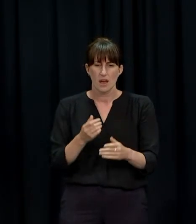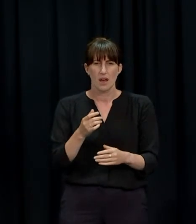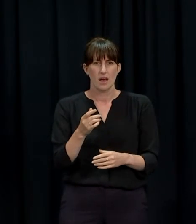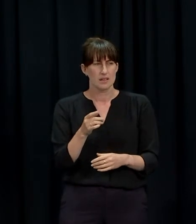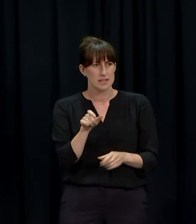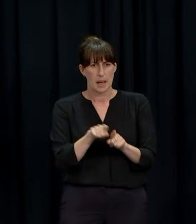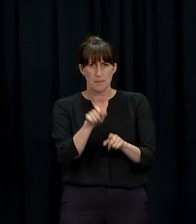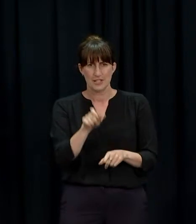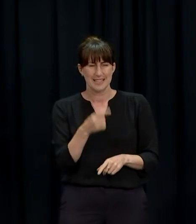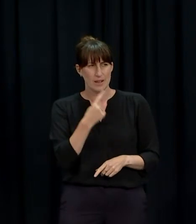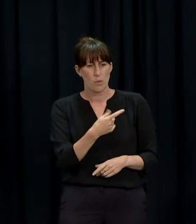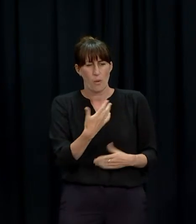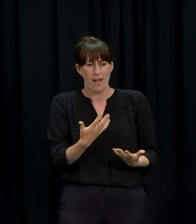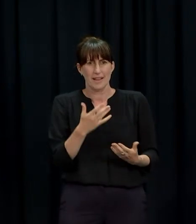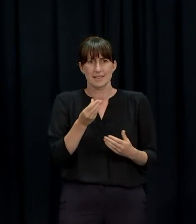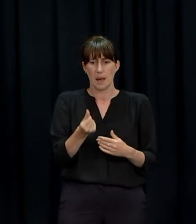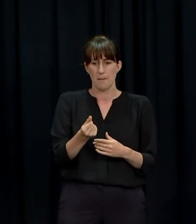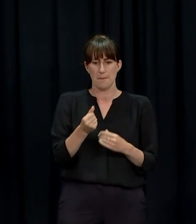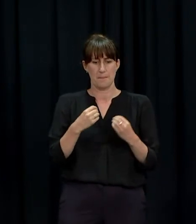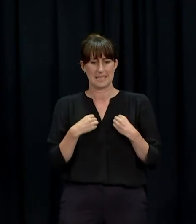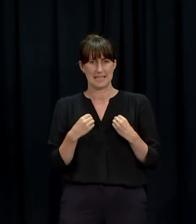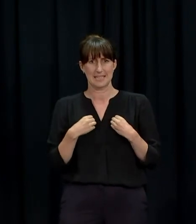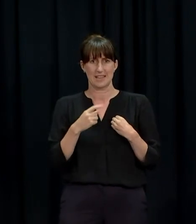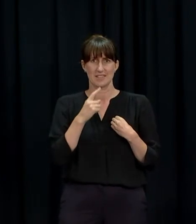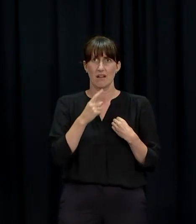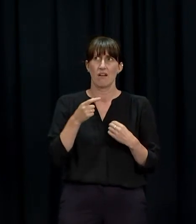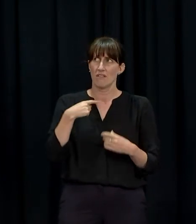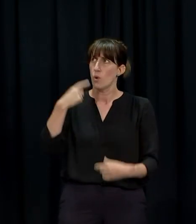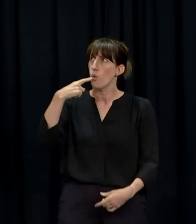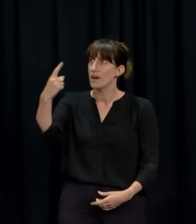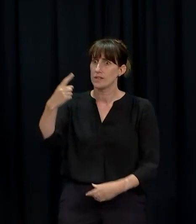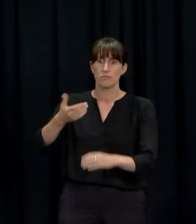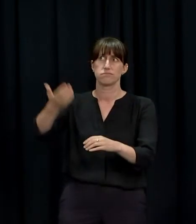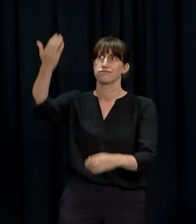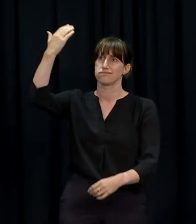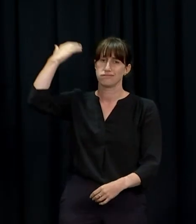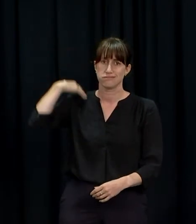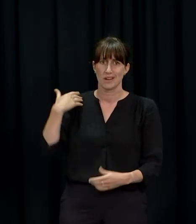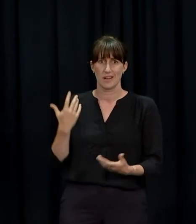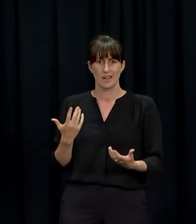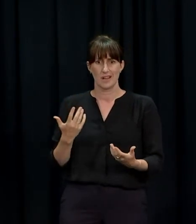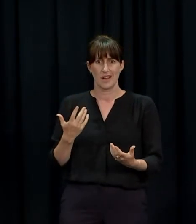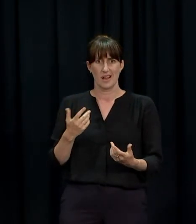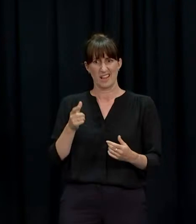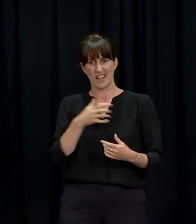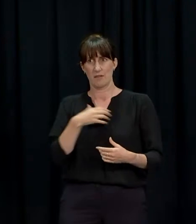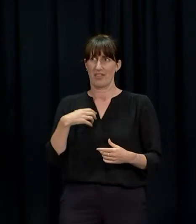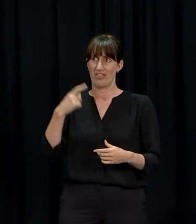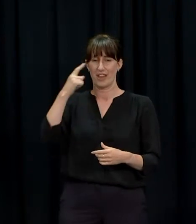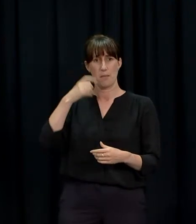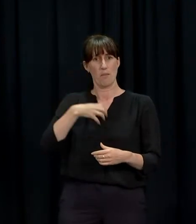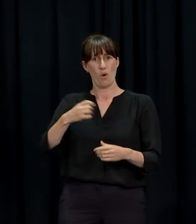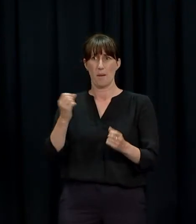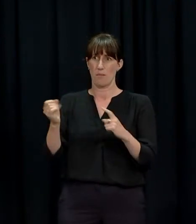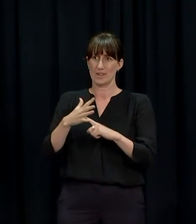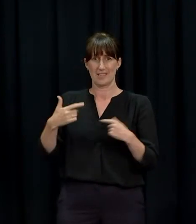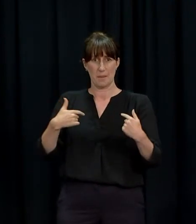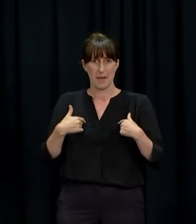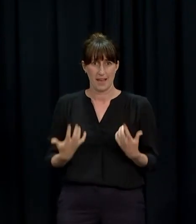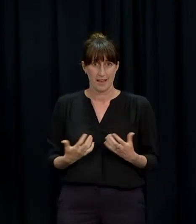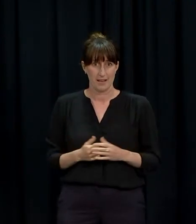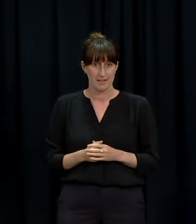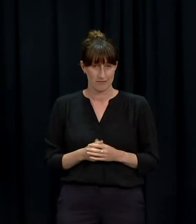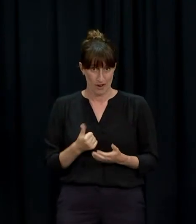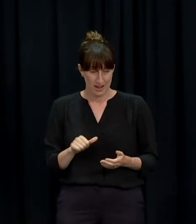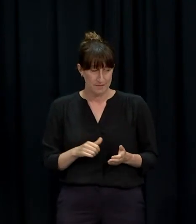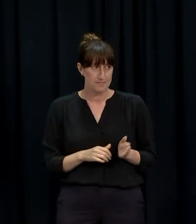said, hey, send them to us, we're more important? Actually, we've all had orders in for weeks and months, as have other countries.